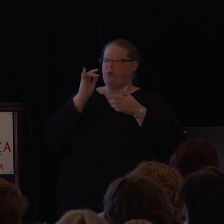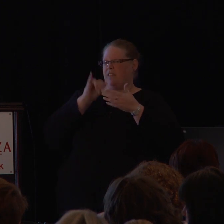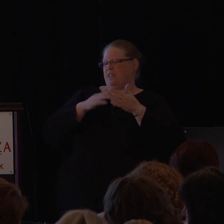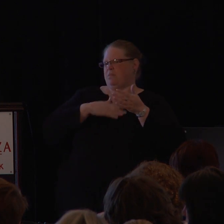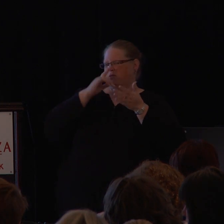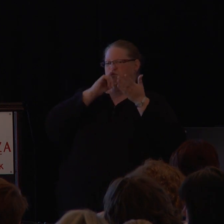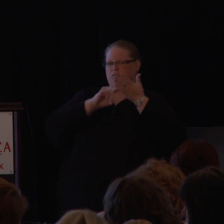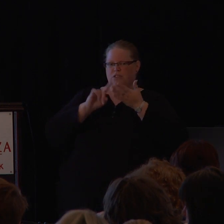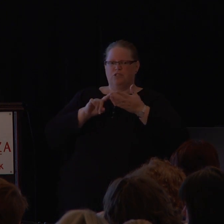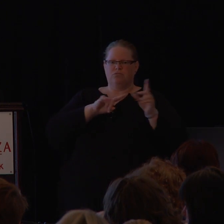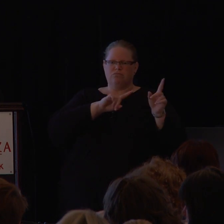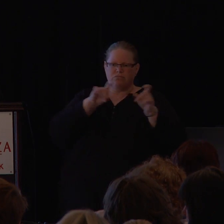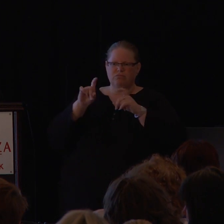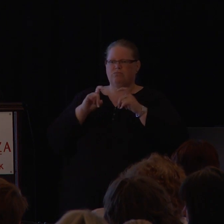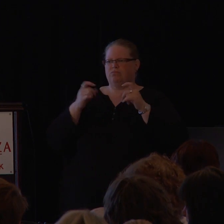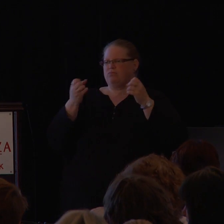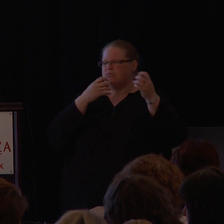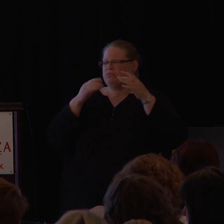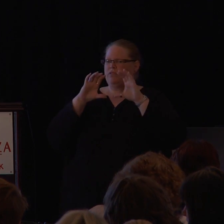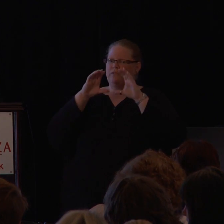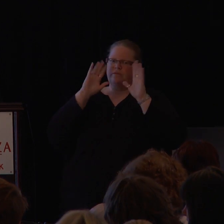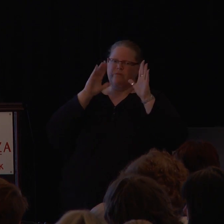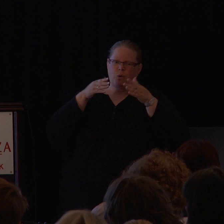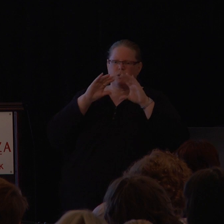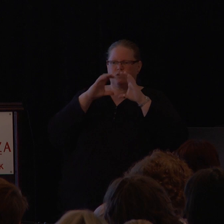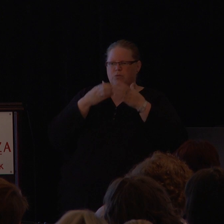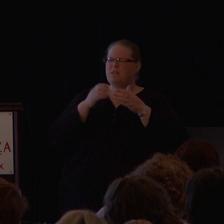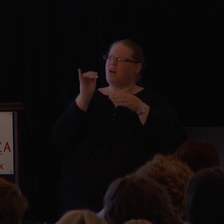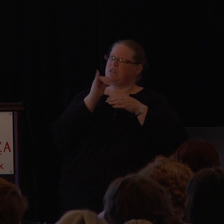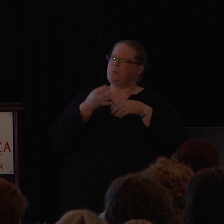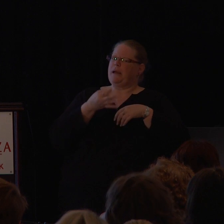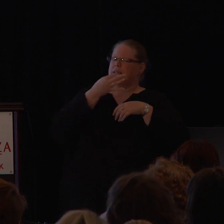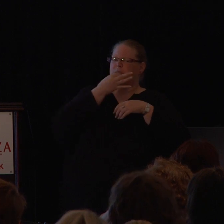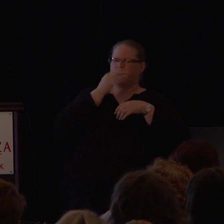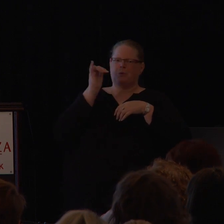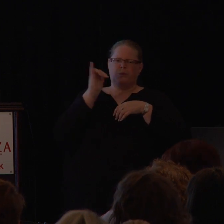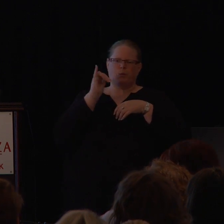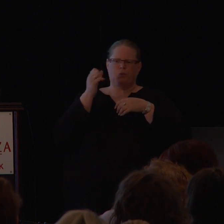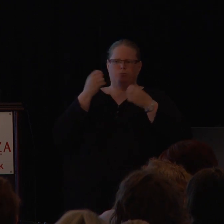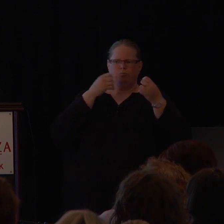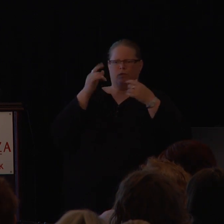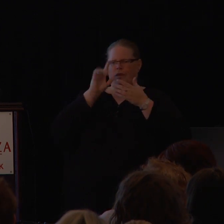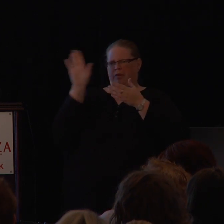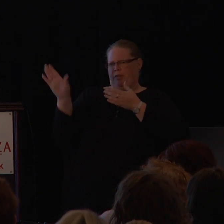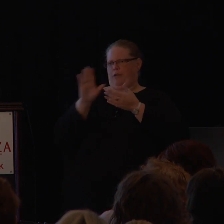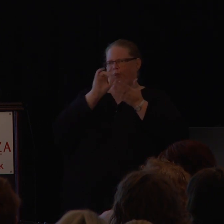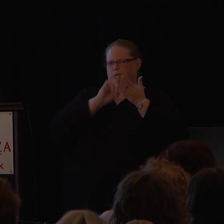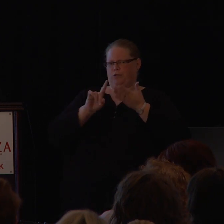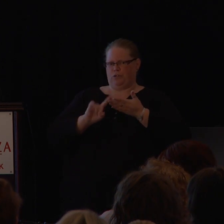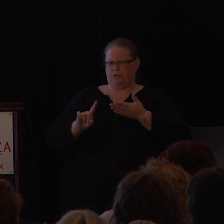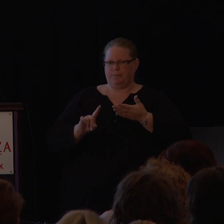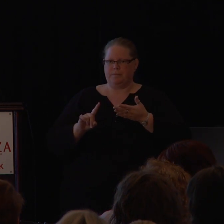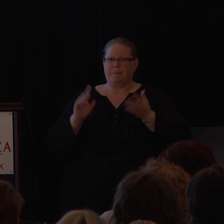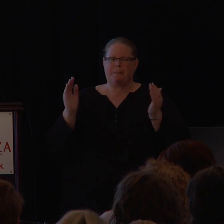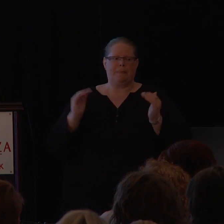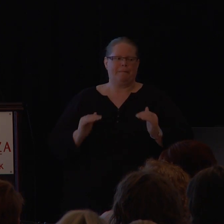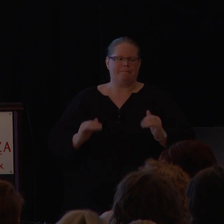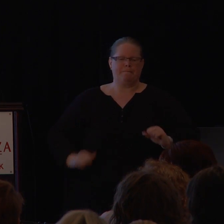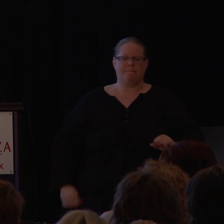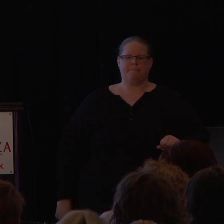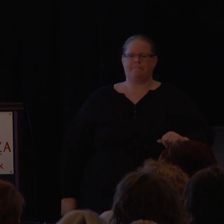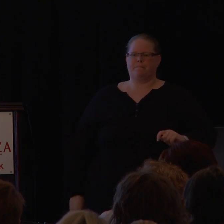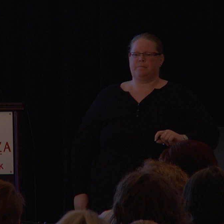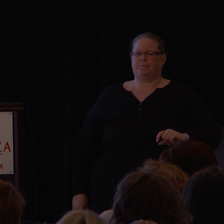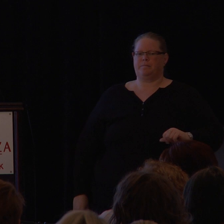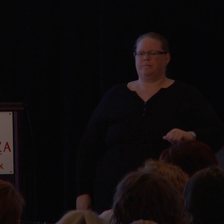base, apart from hearing all kinds of experts and others as well. Next slide. One